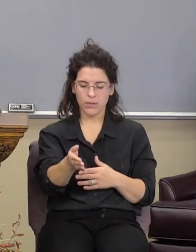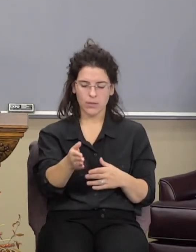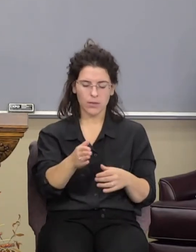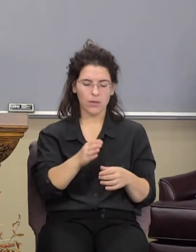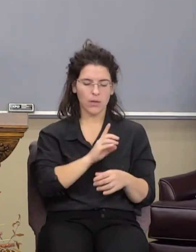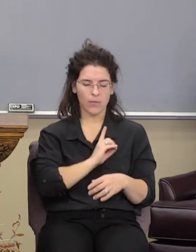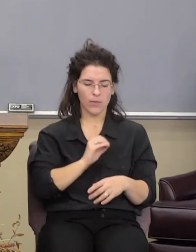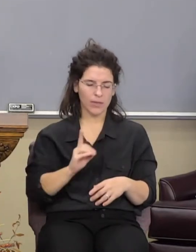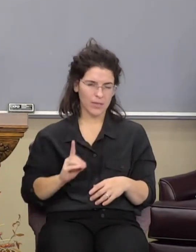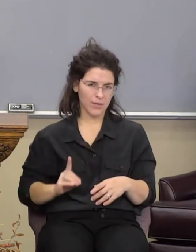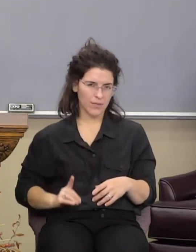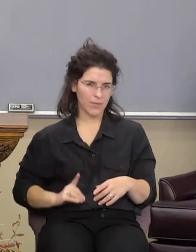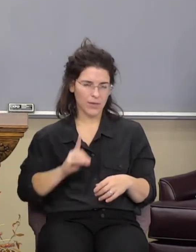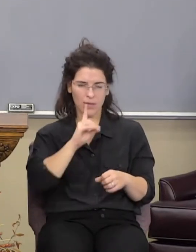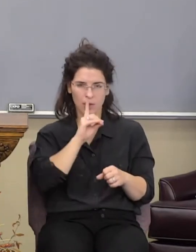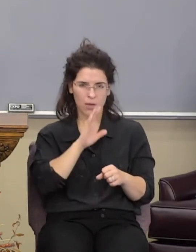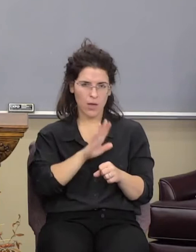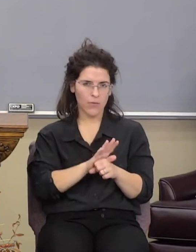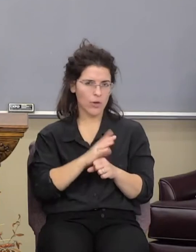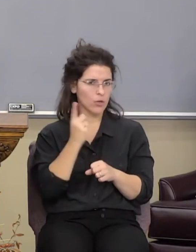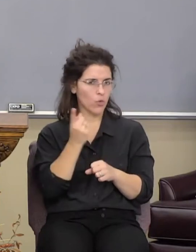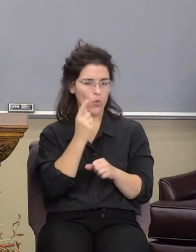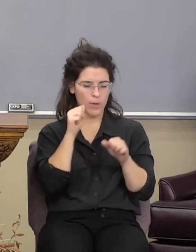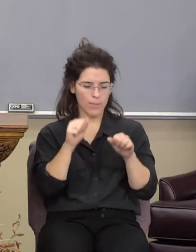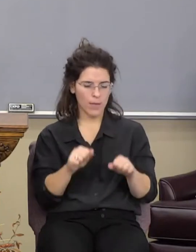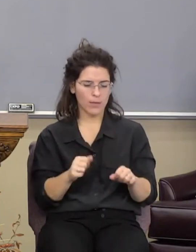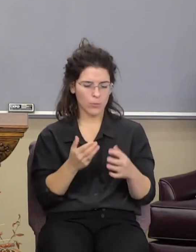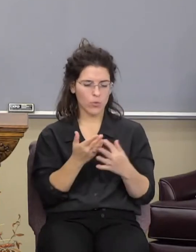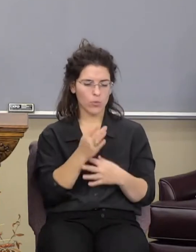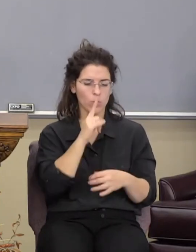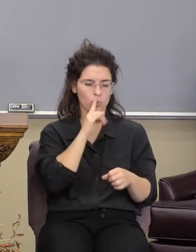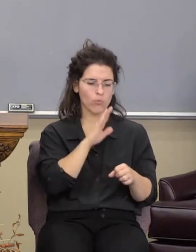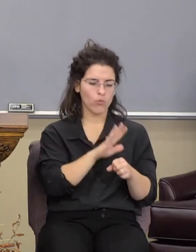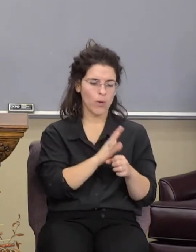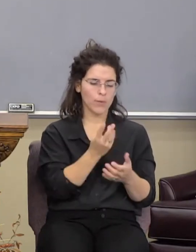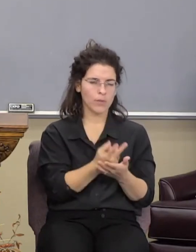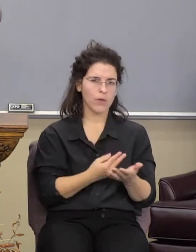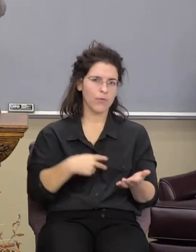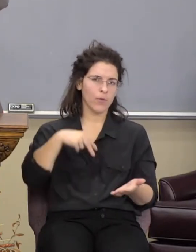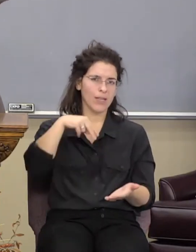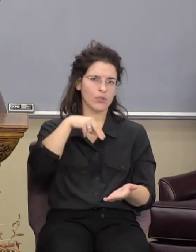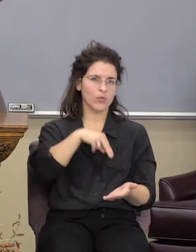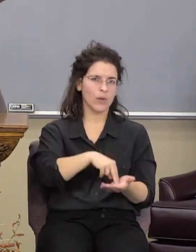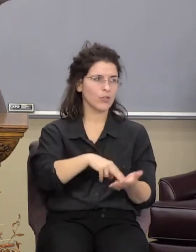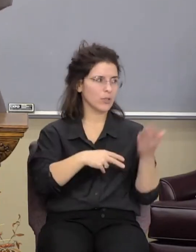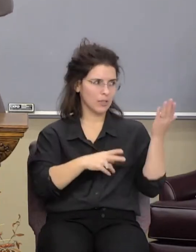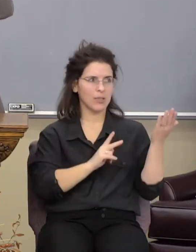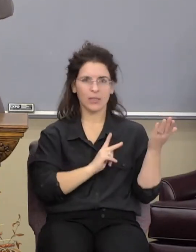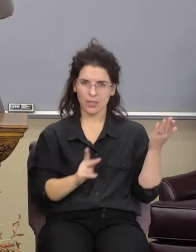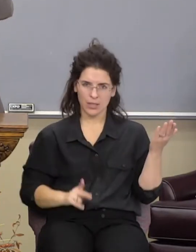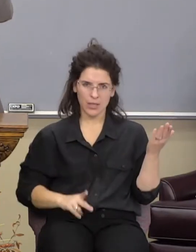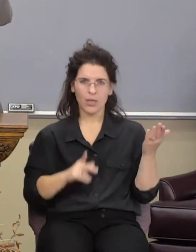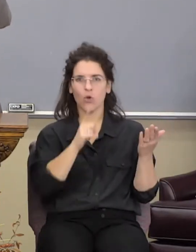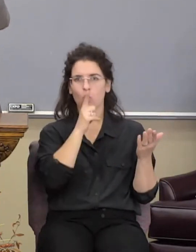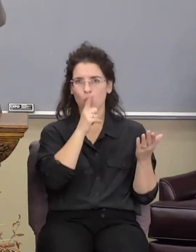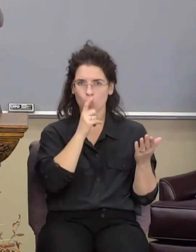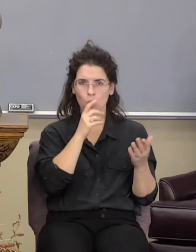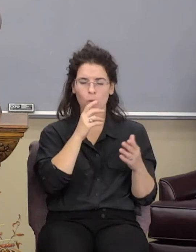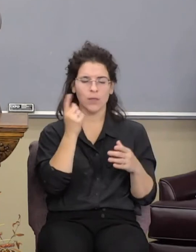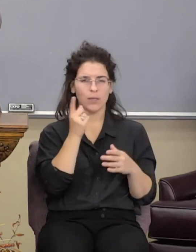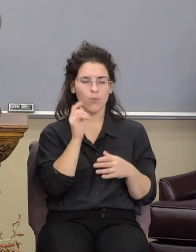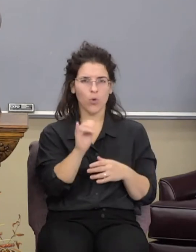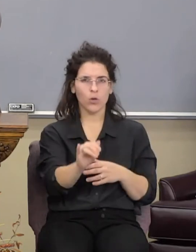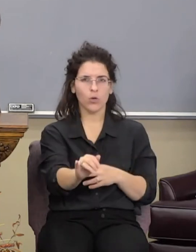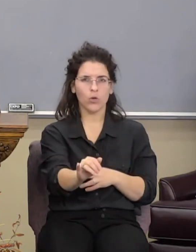the fulfillment of the Davidic covenant only is possible through the promise of resurrection. He's the king who is